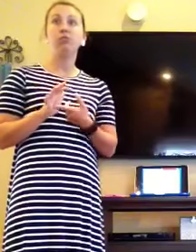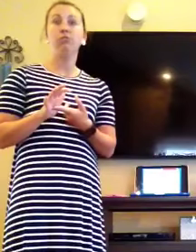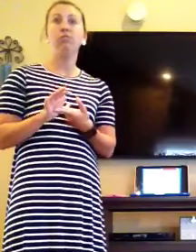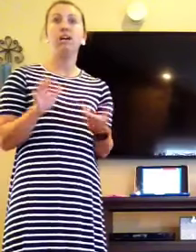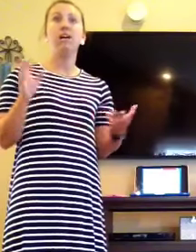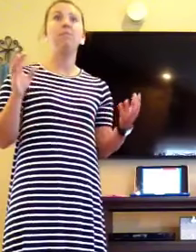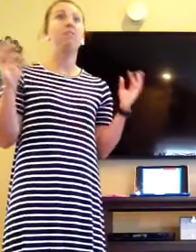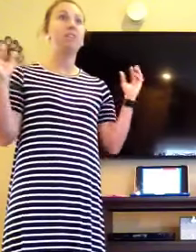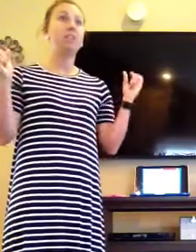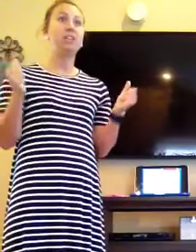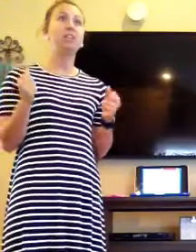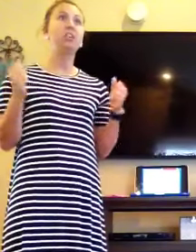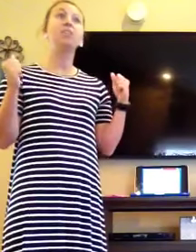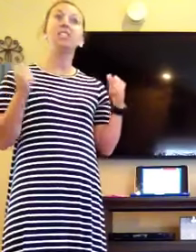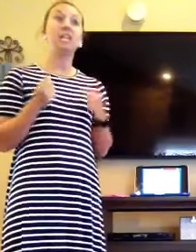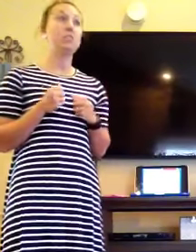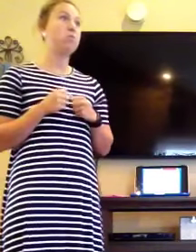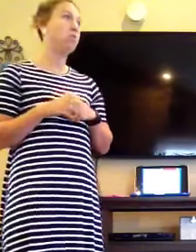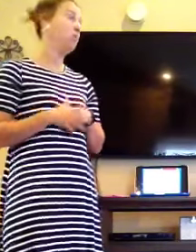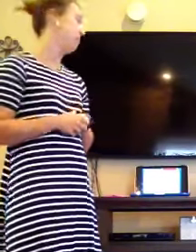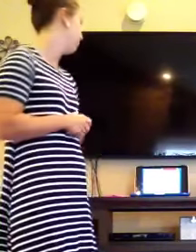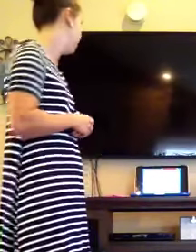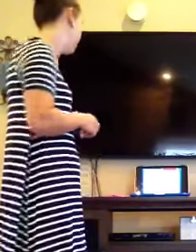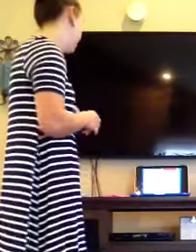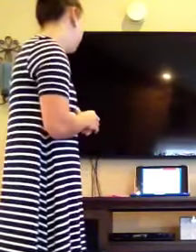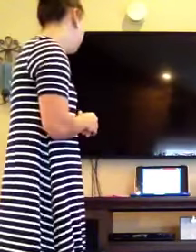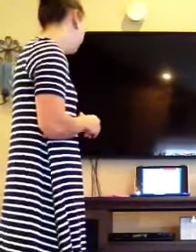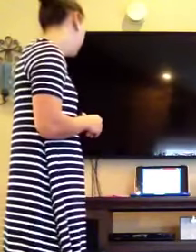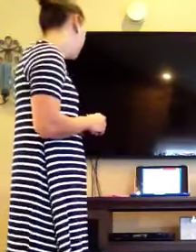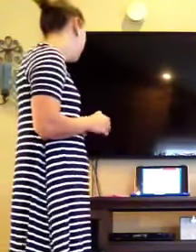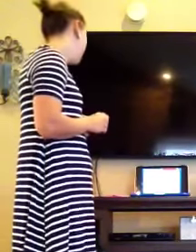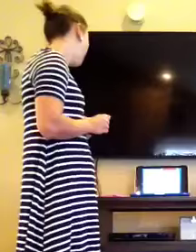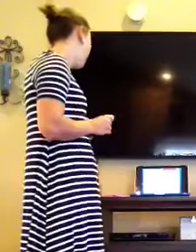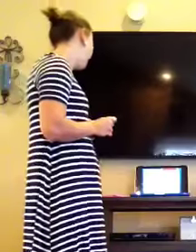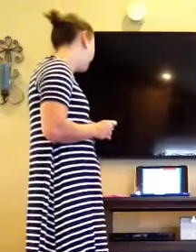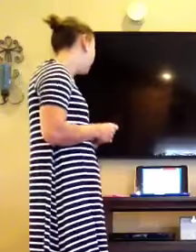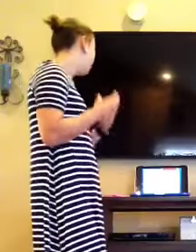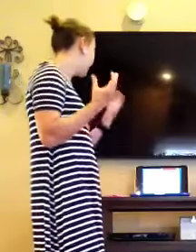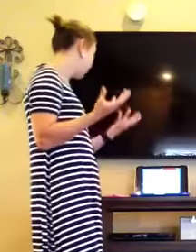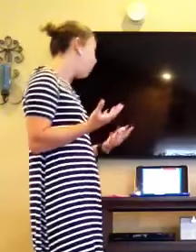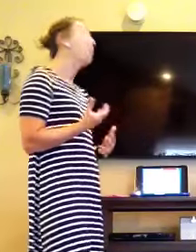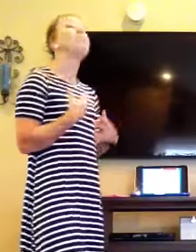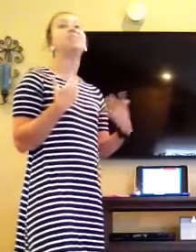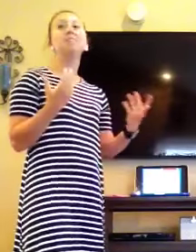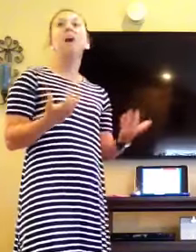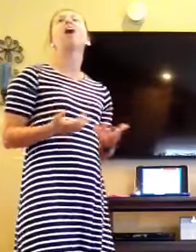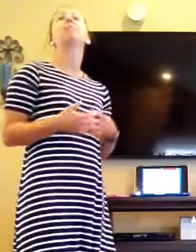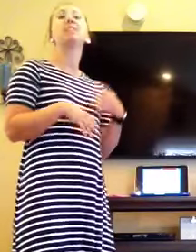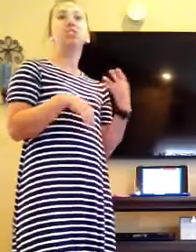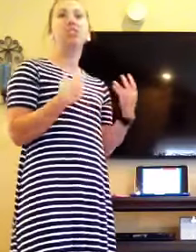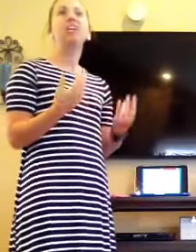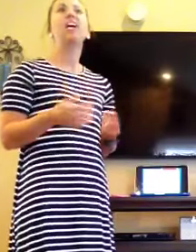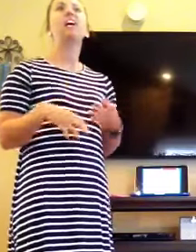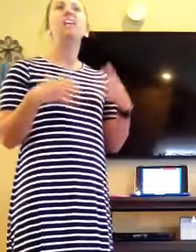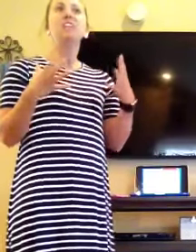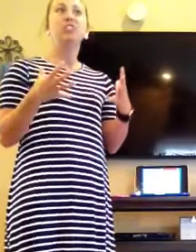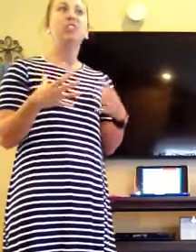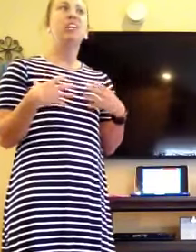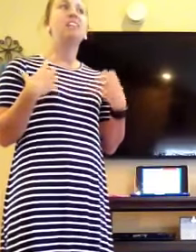instructional time if the kids know exactly what they're supposed to do. It creates a welcoming environment, just like I